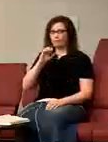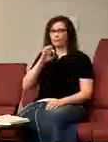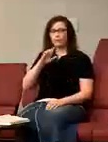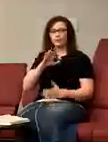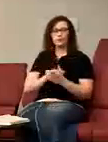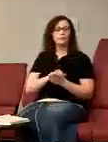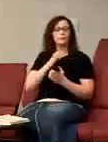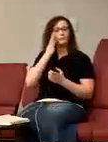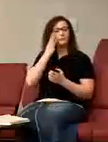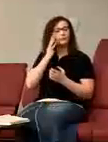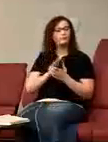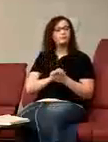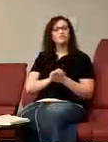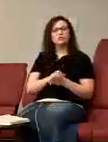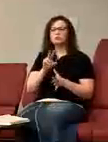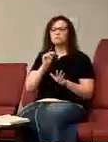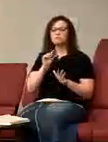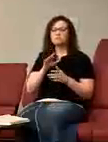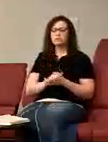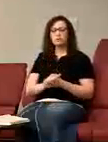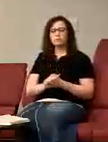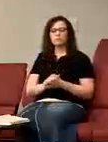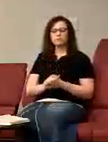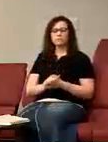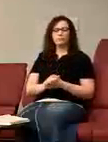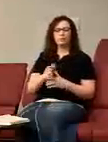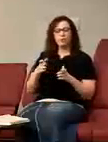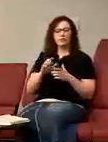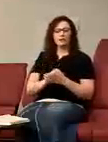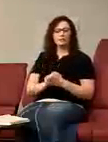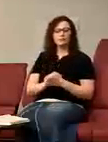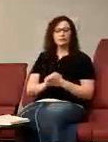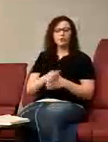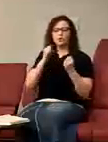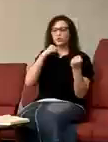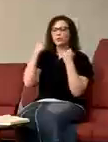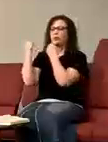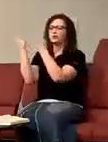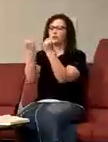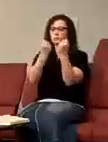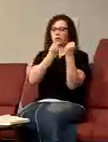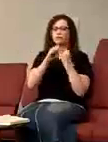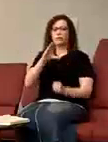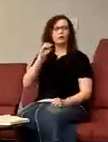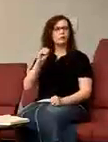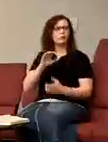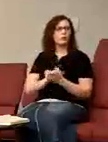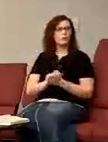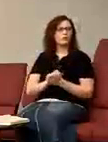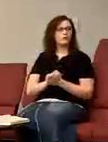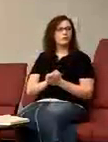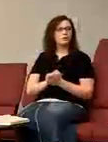engine. And so, no big deal. So anyway, we're driving around. We're driving to Colorado, and I mean, this thing is not working.